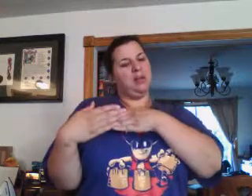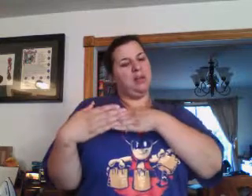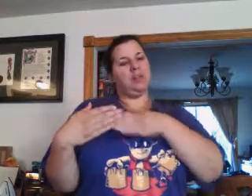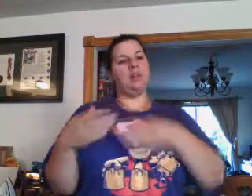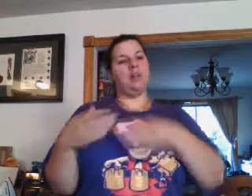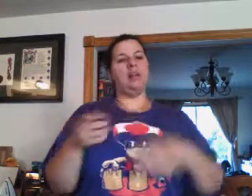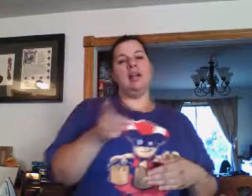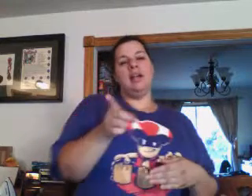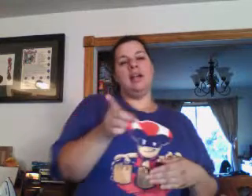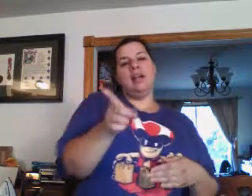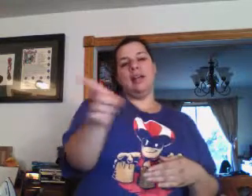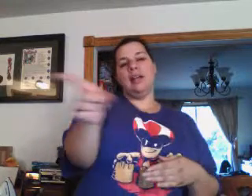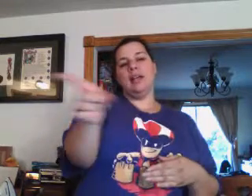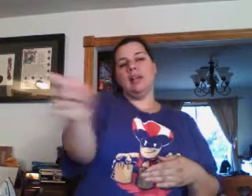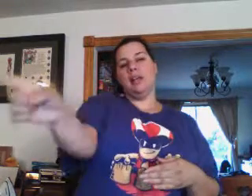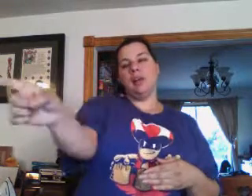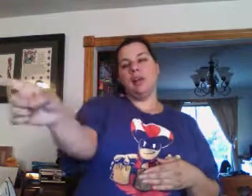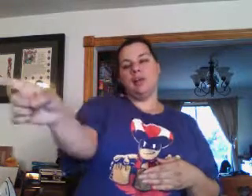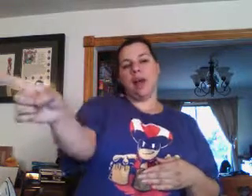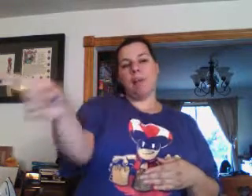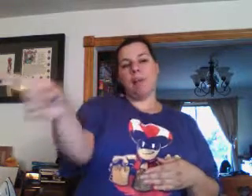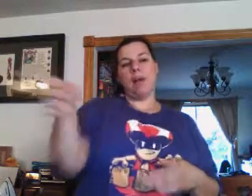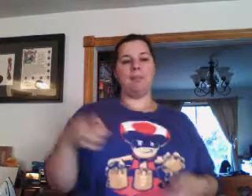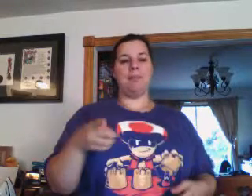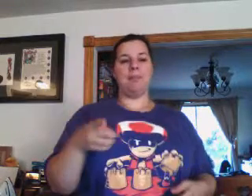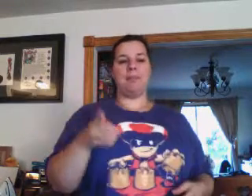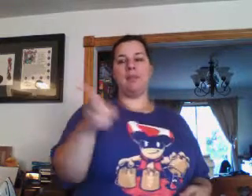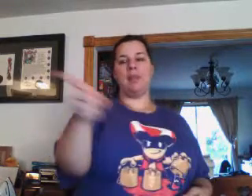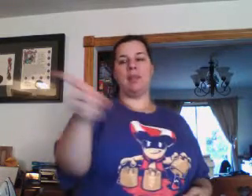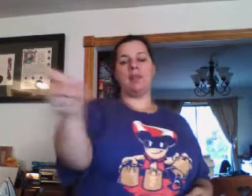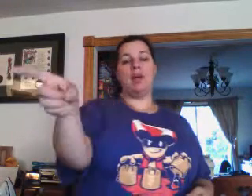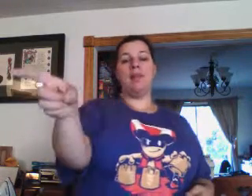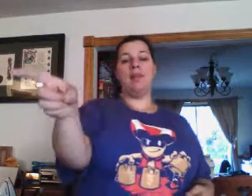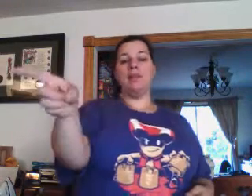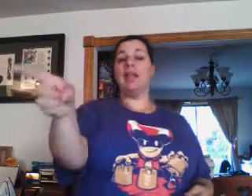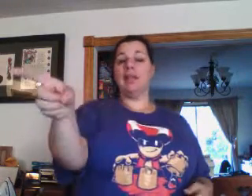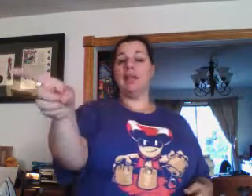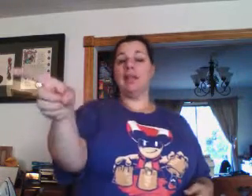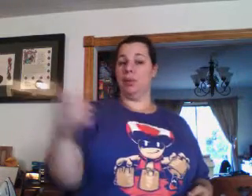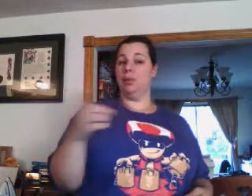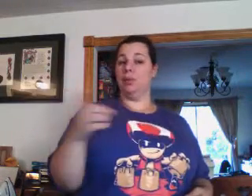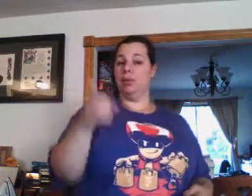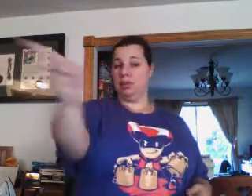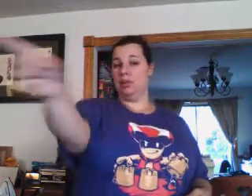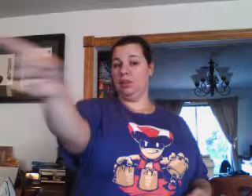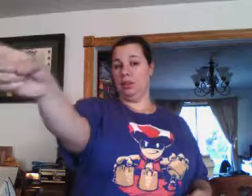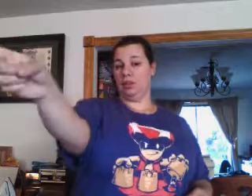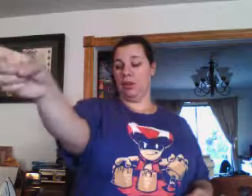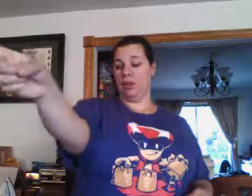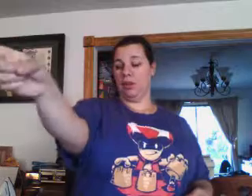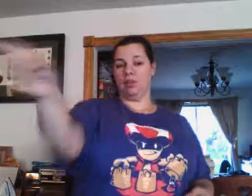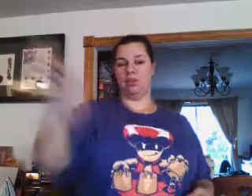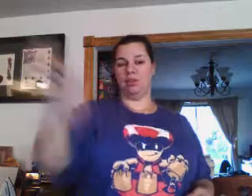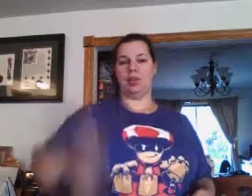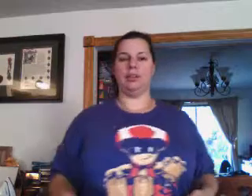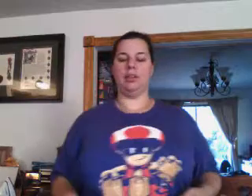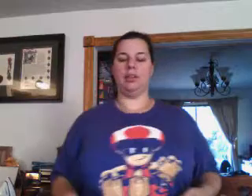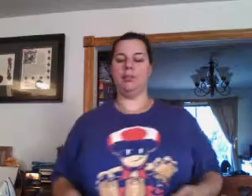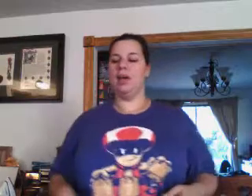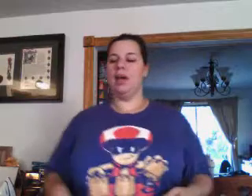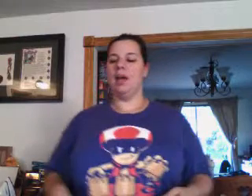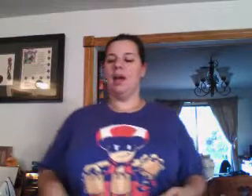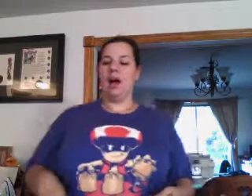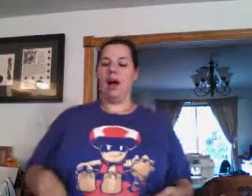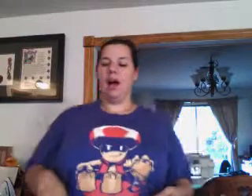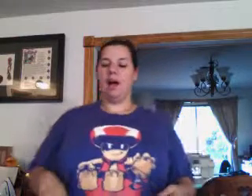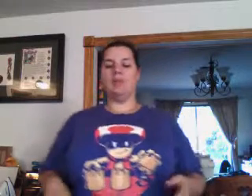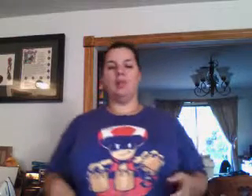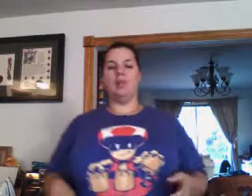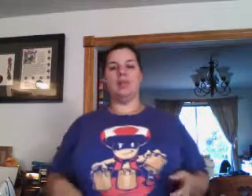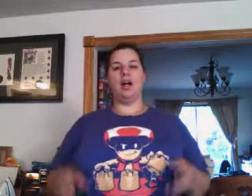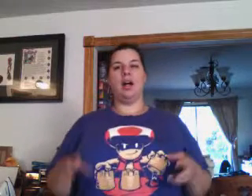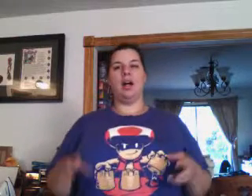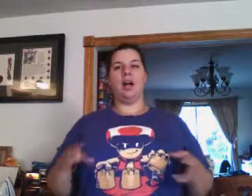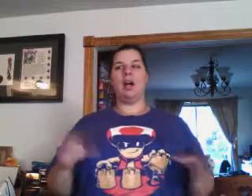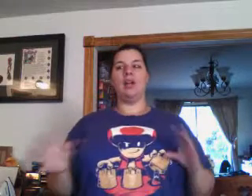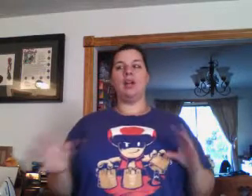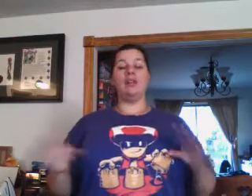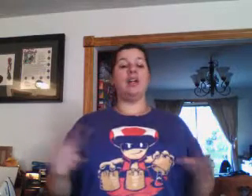close, go that way. So I'm telling you, you need to go in this direction. I'll just tell